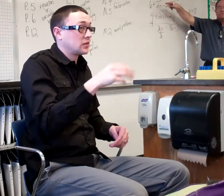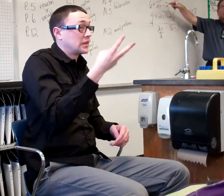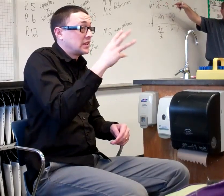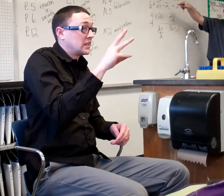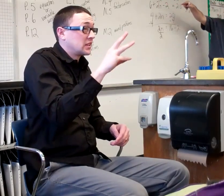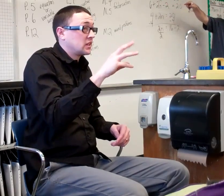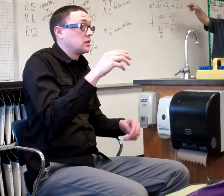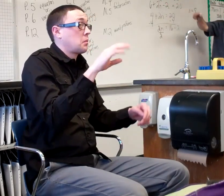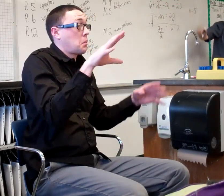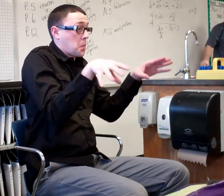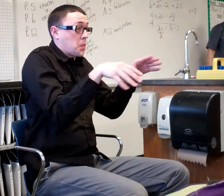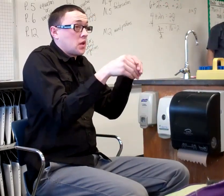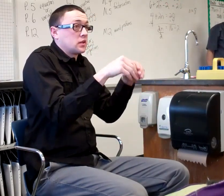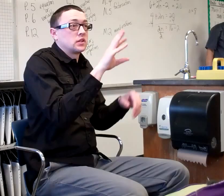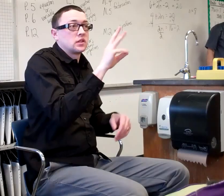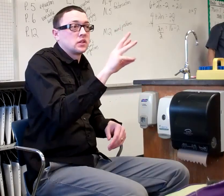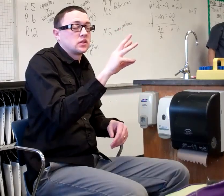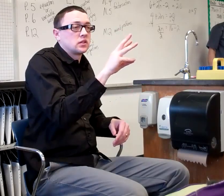6.